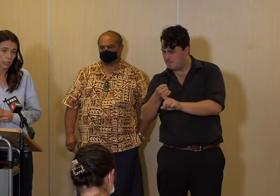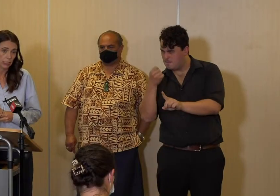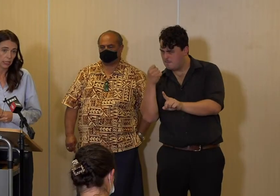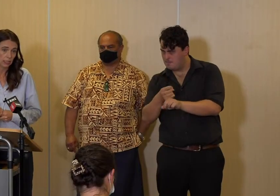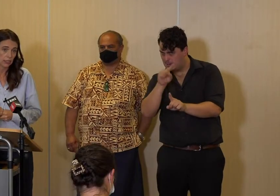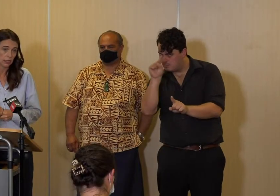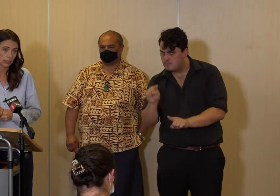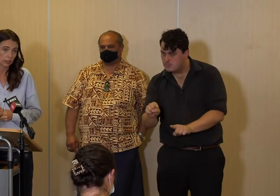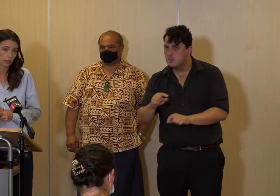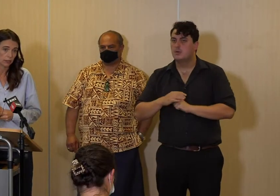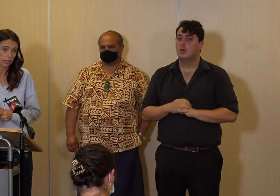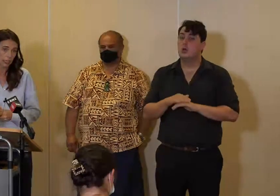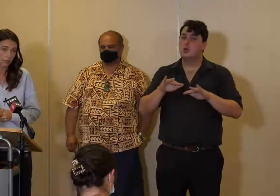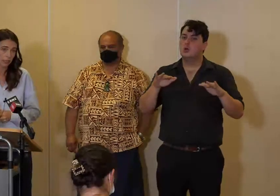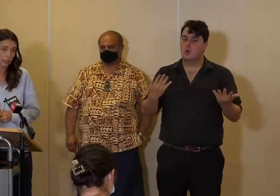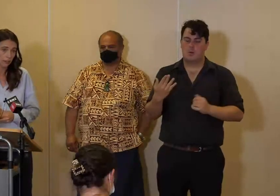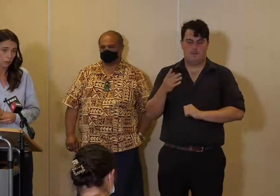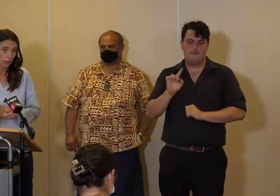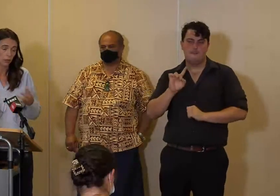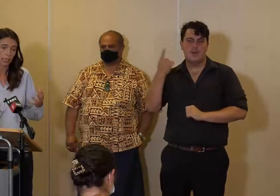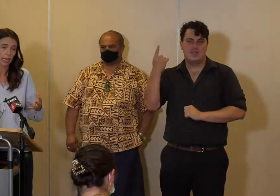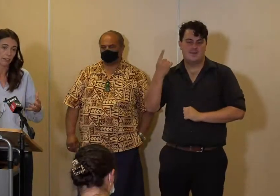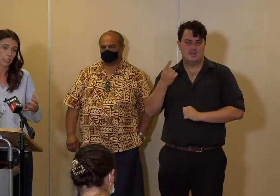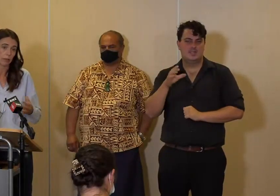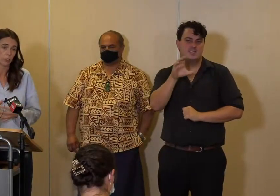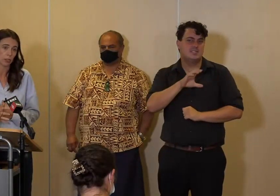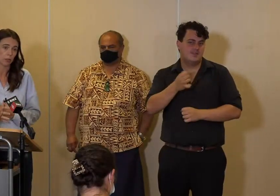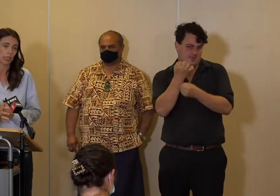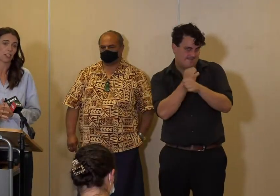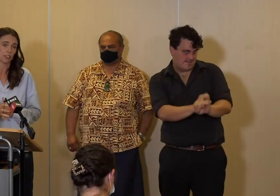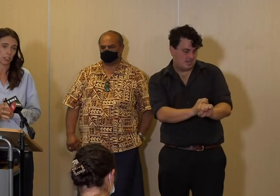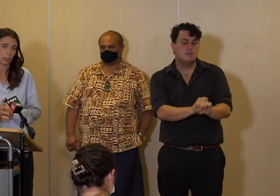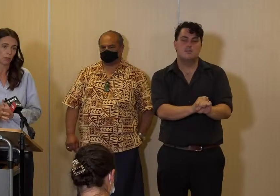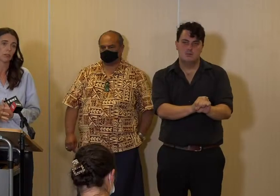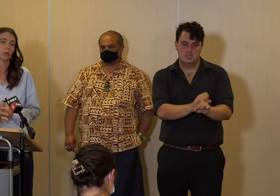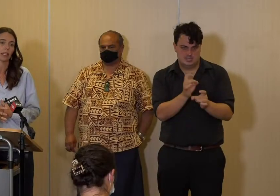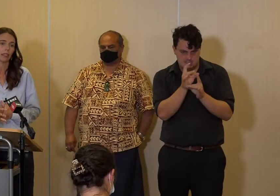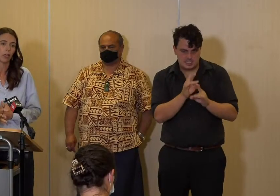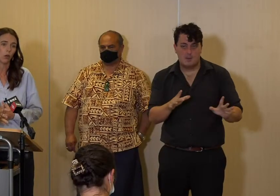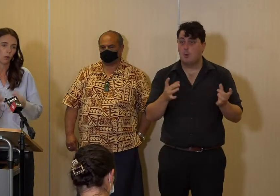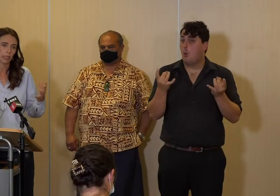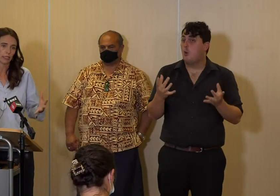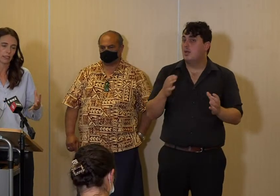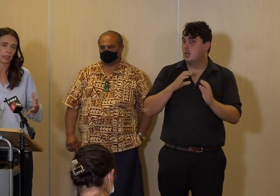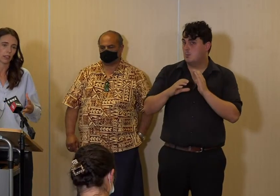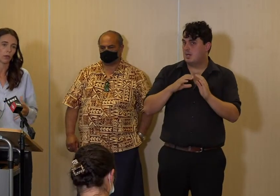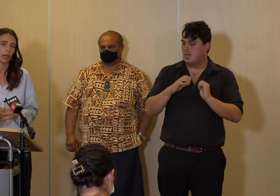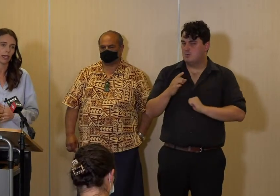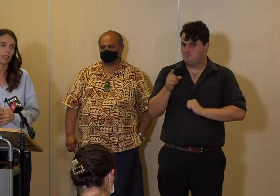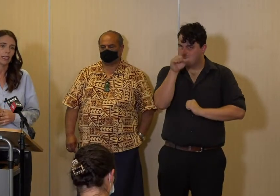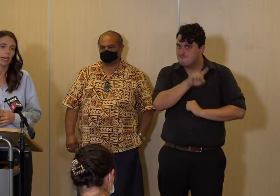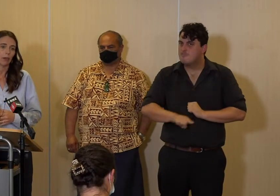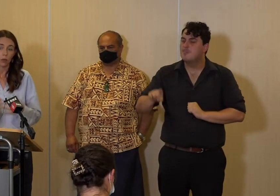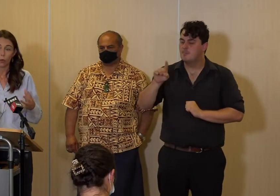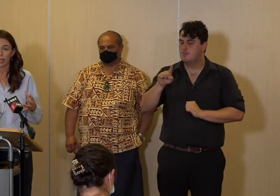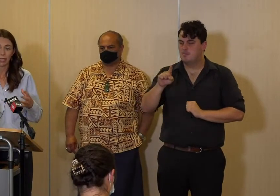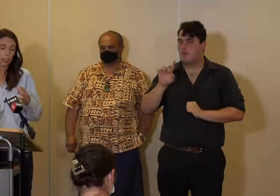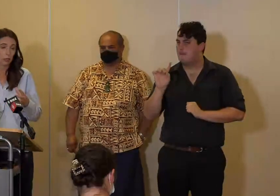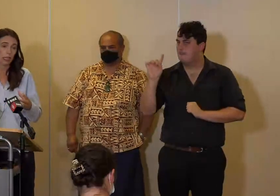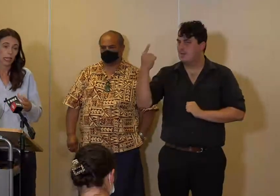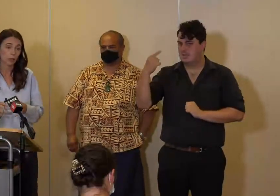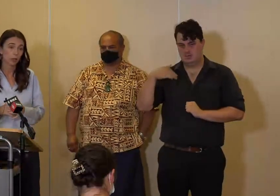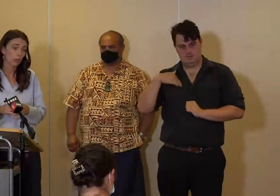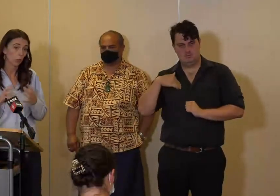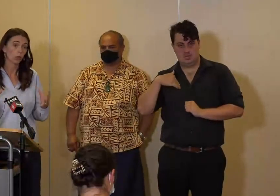Civil Defence kicks into gear. We already have established communication channels where all ministers who are required